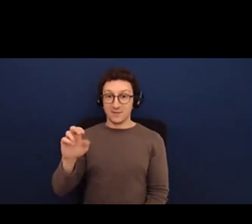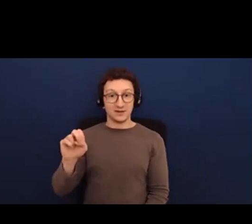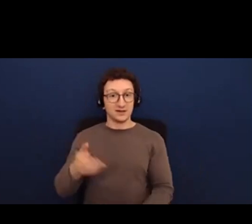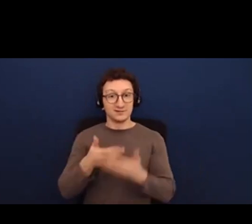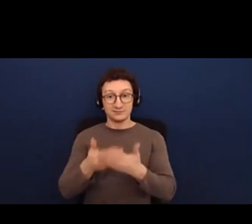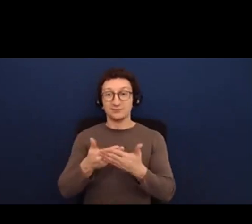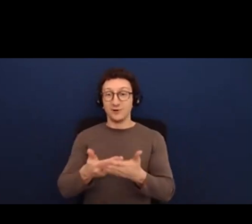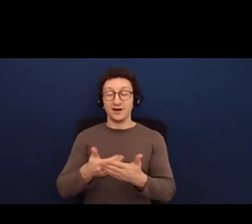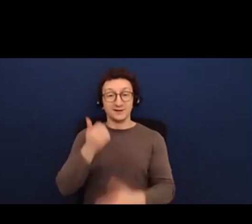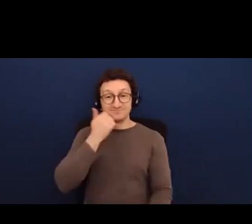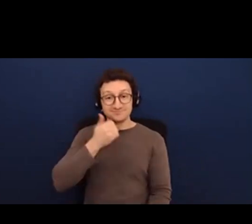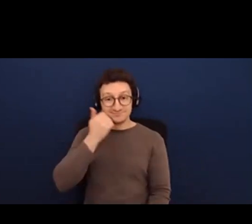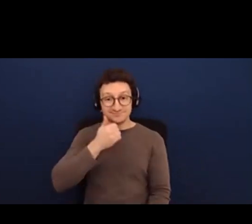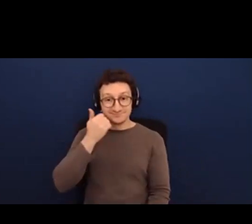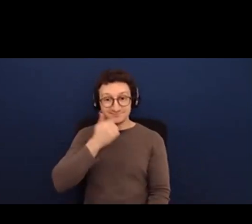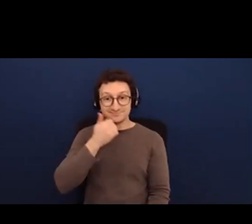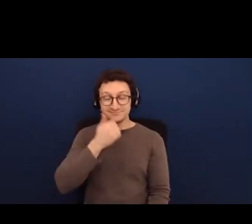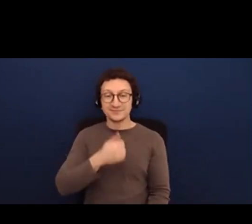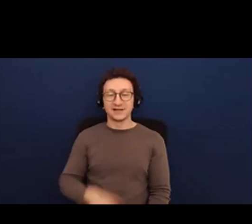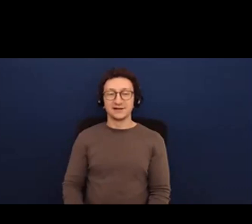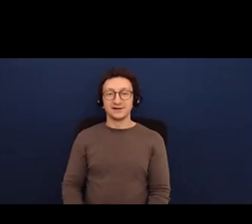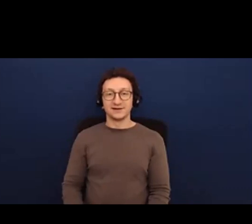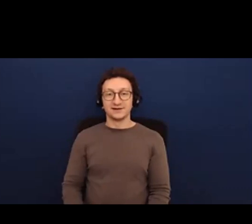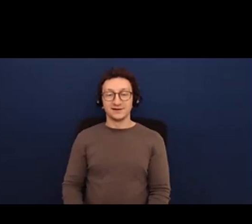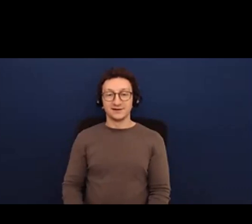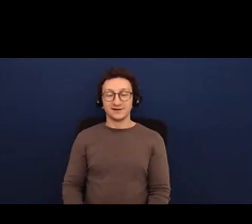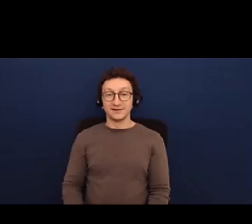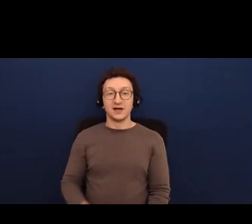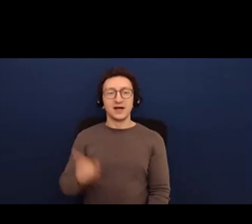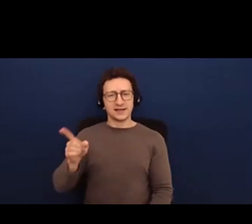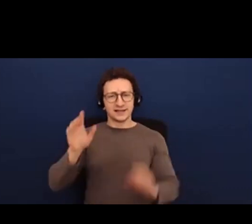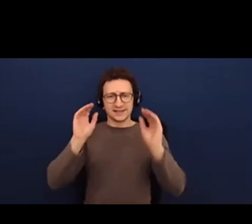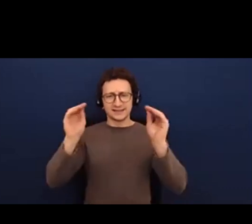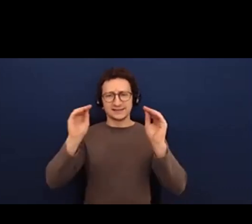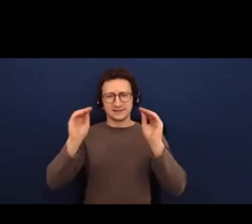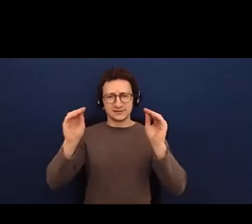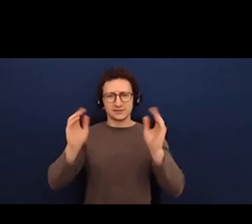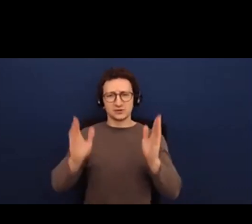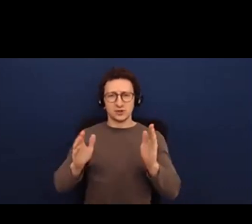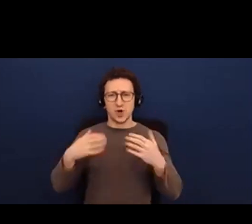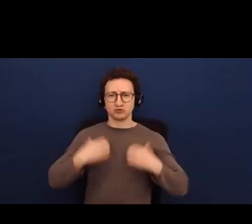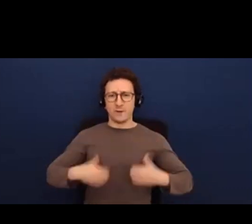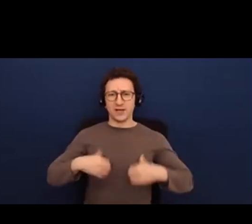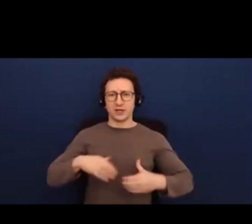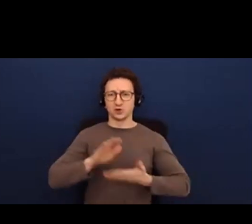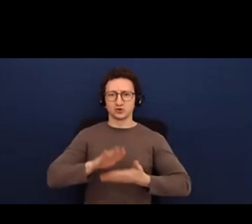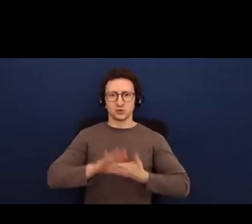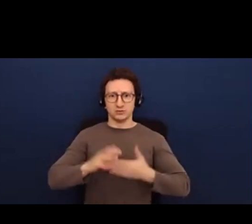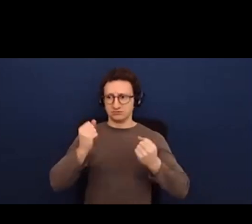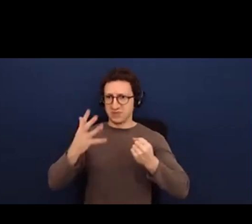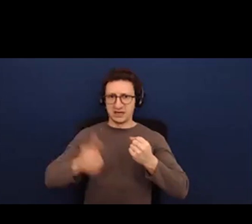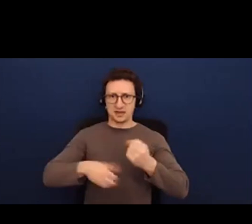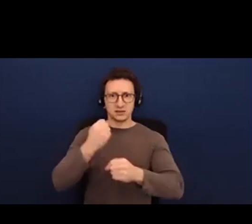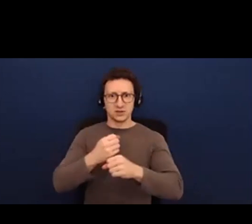basis, but he opened his class with a, he taught at the rabbinical school longer than anybody else on the